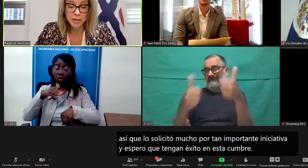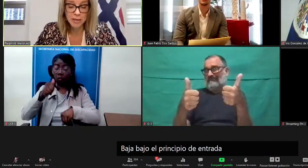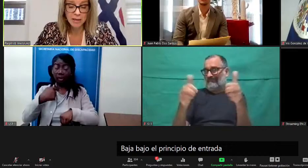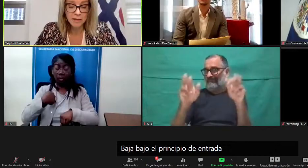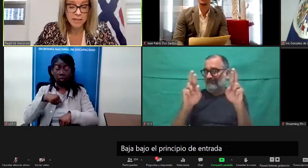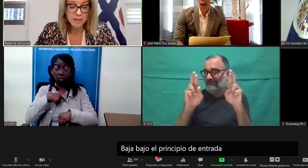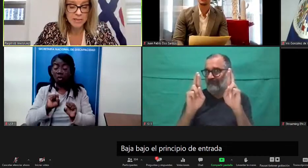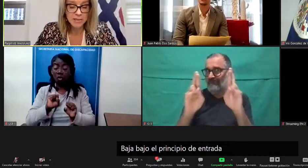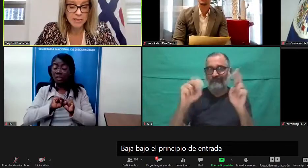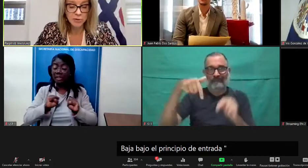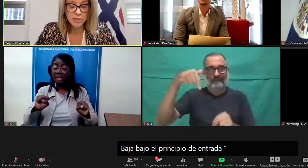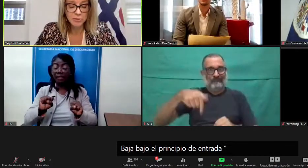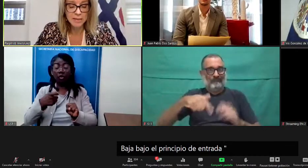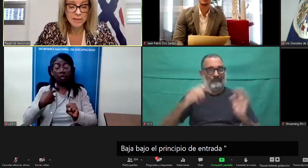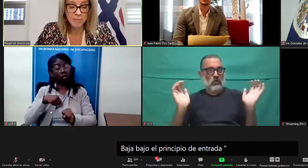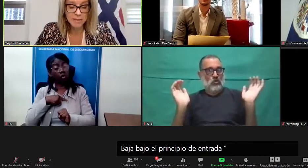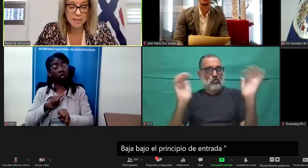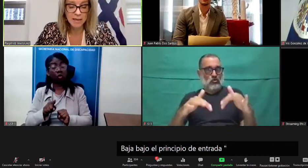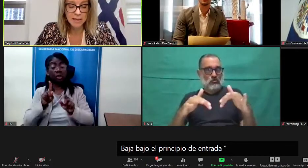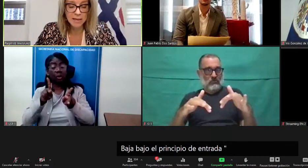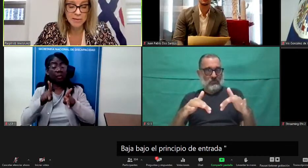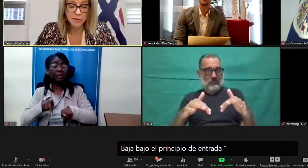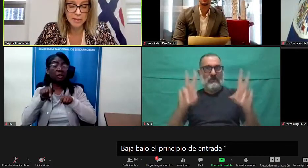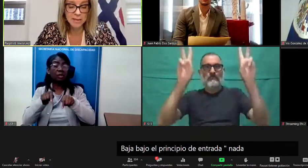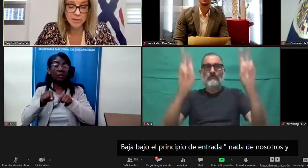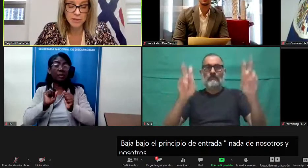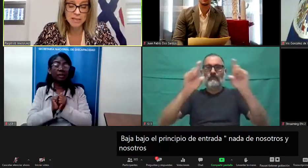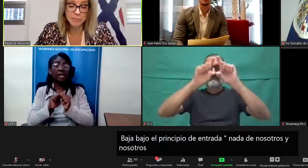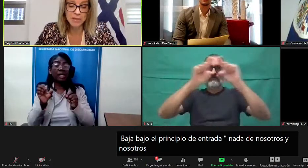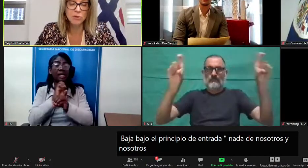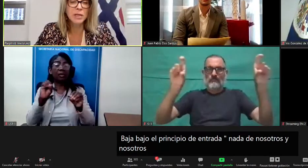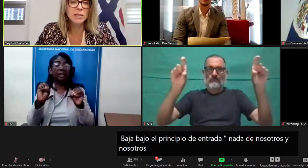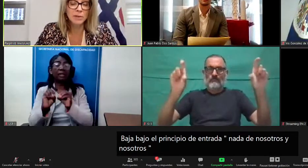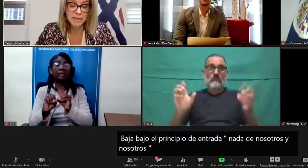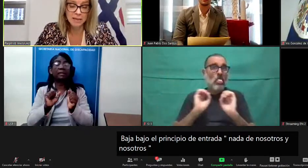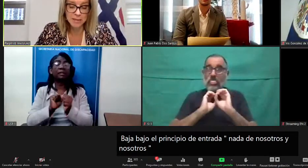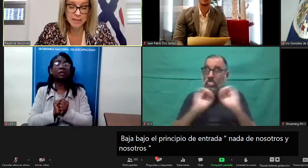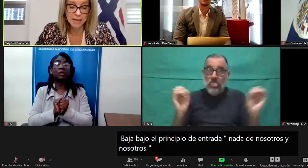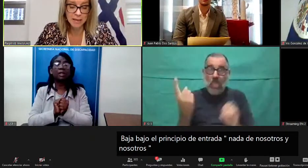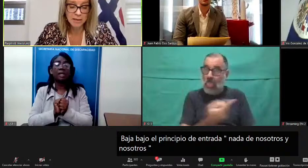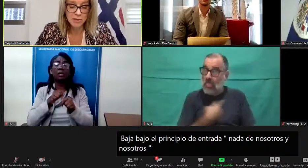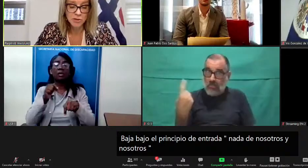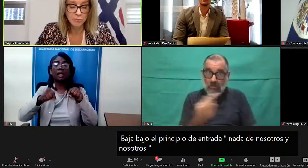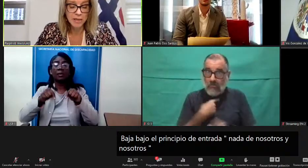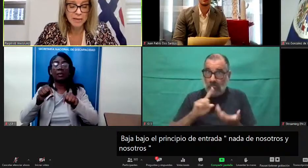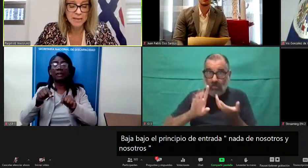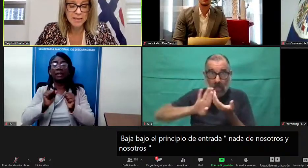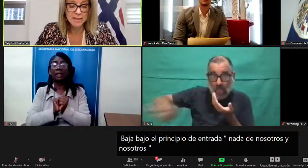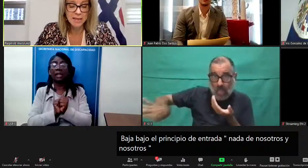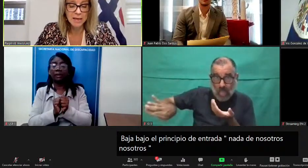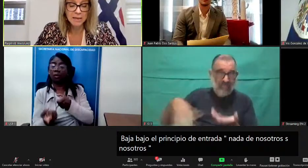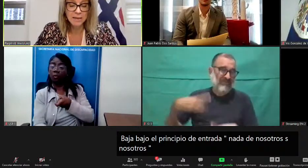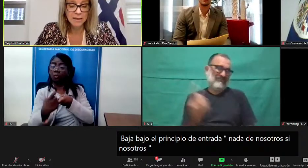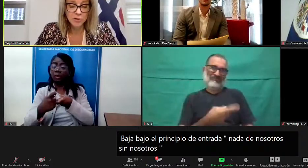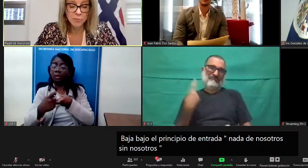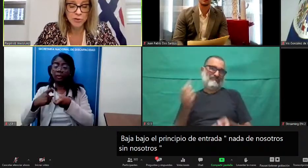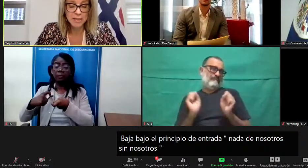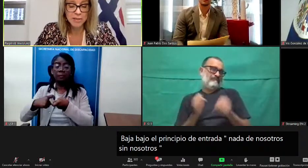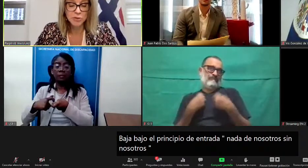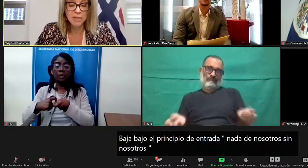regarding the principle of nothing about us without us the organizations of persons with